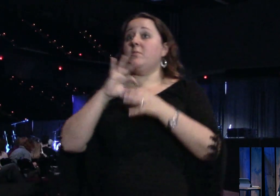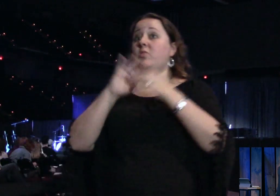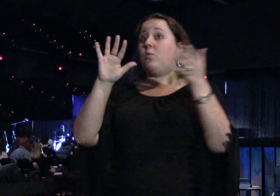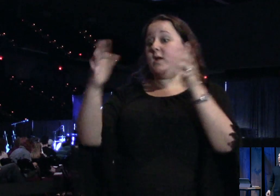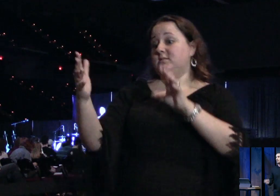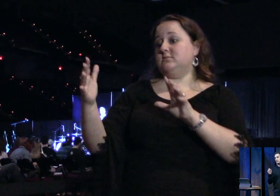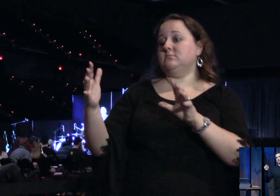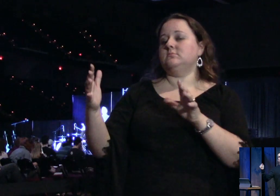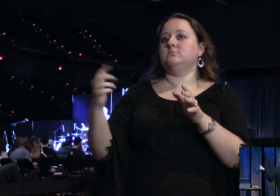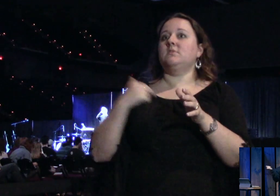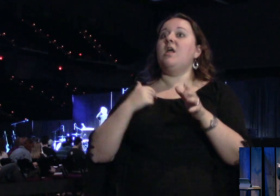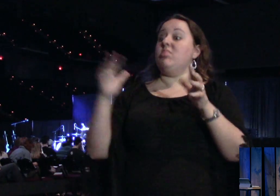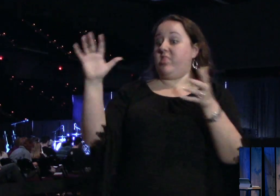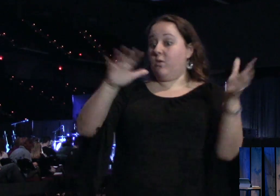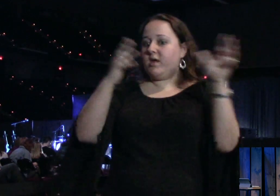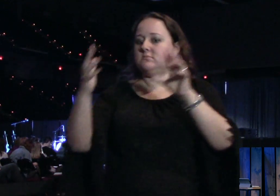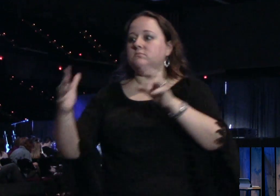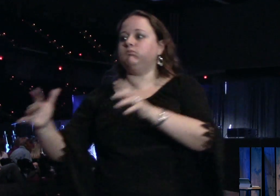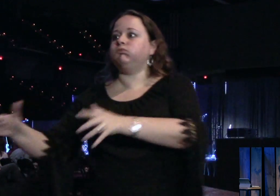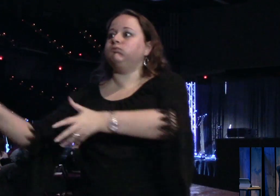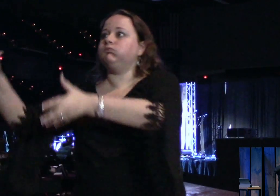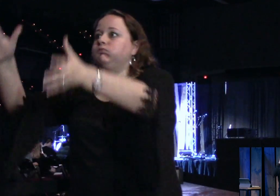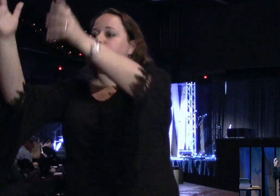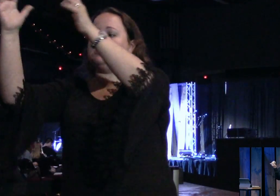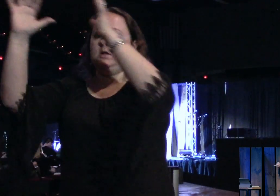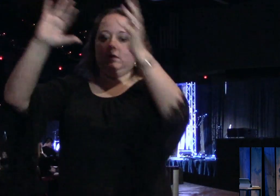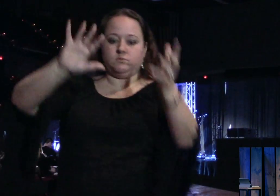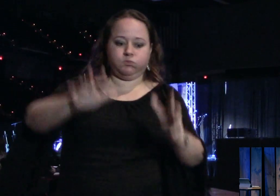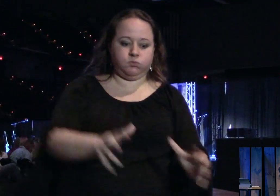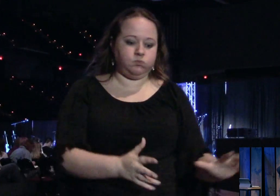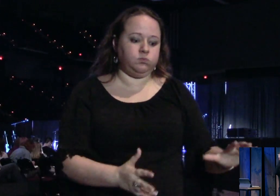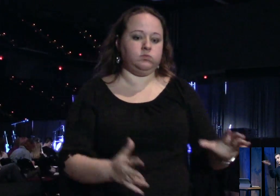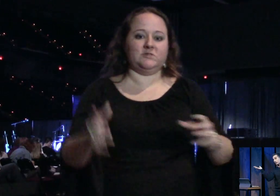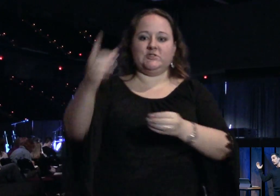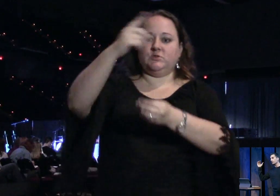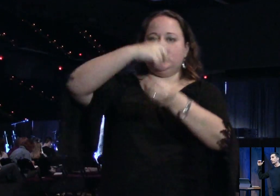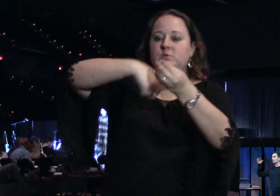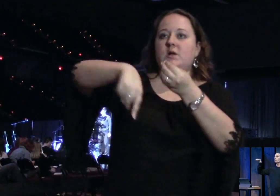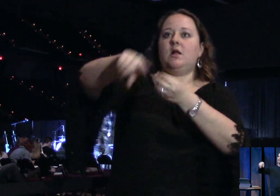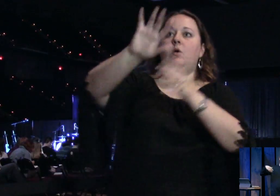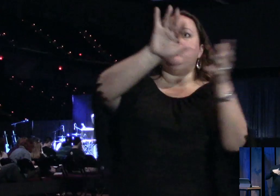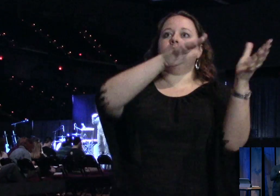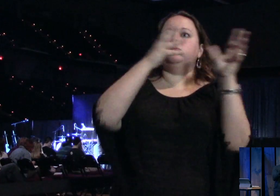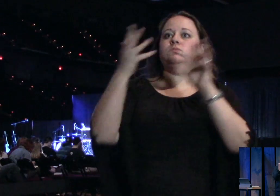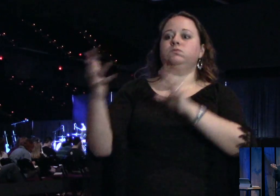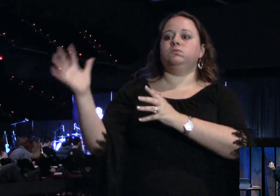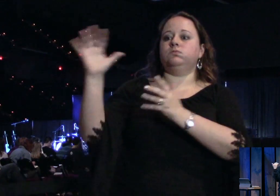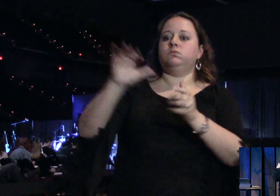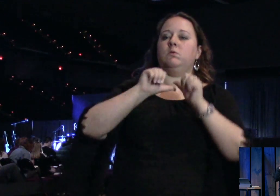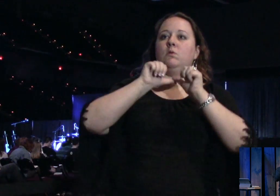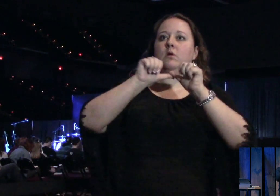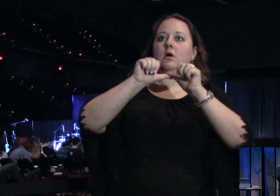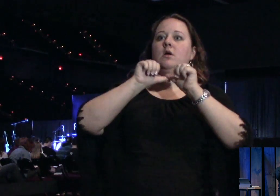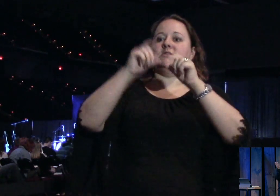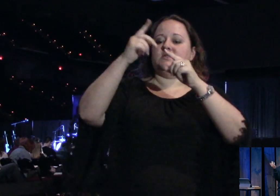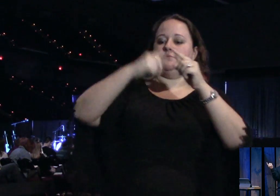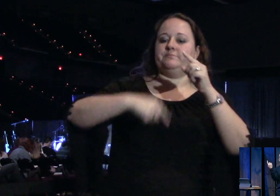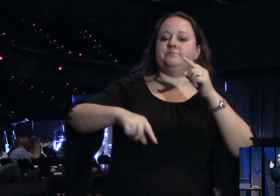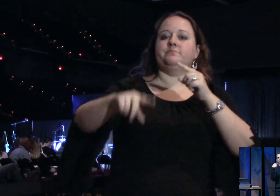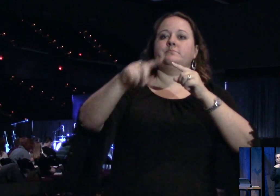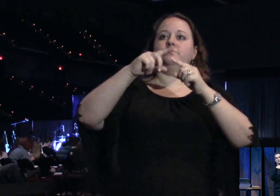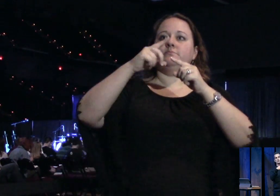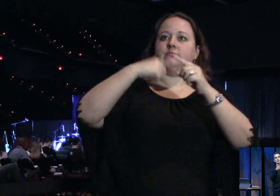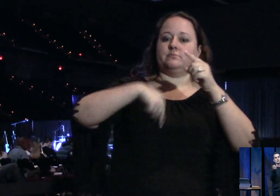then he moves on to the wind. He says the wind goes to the south and to the north, and around it goes. It's just